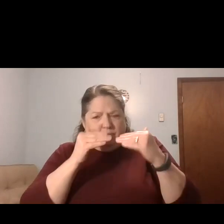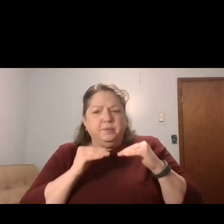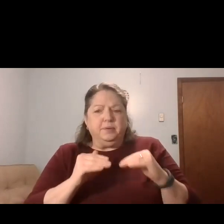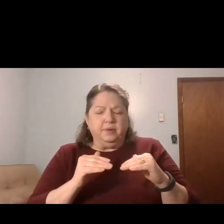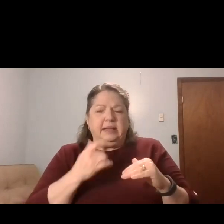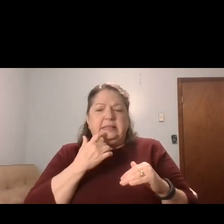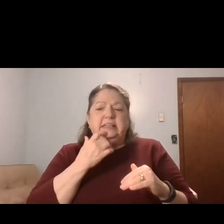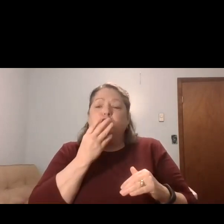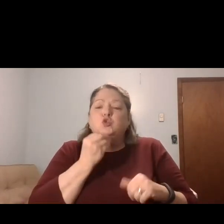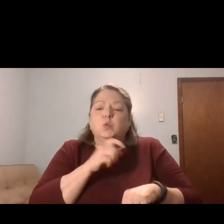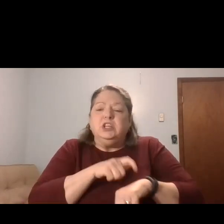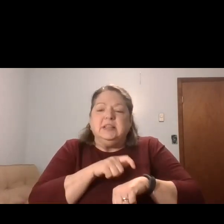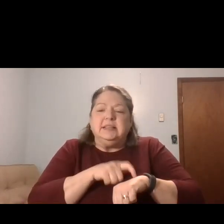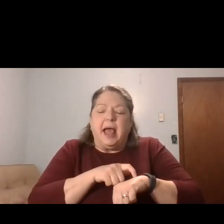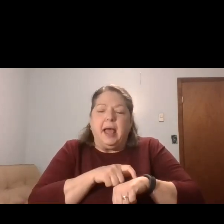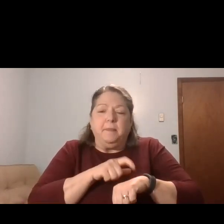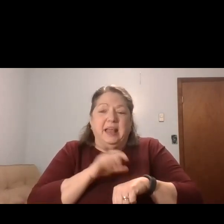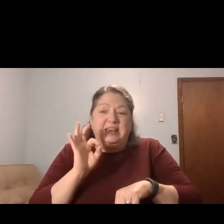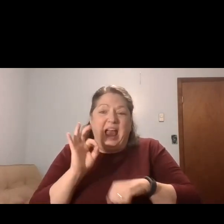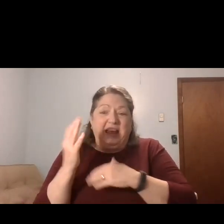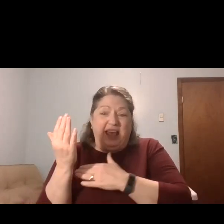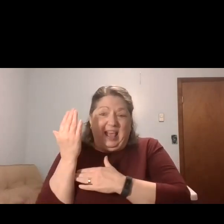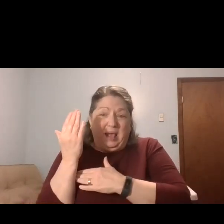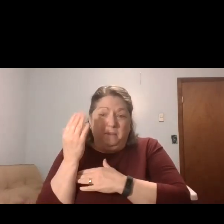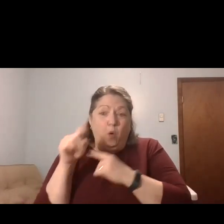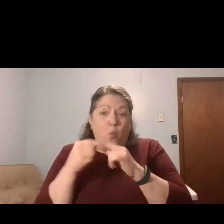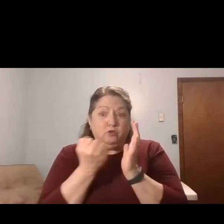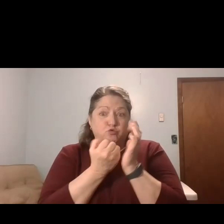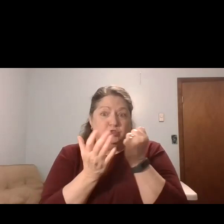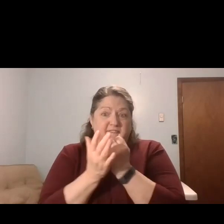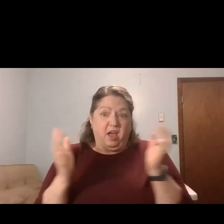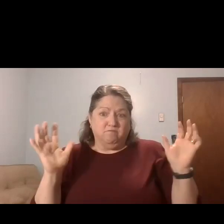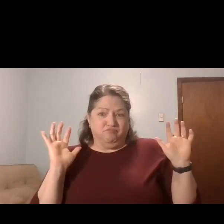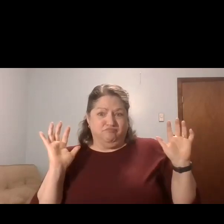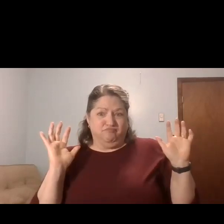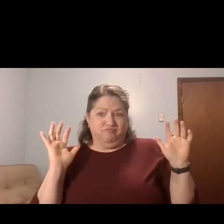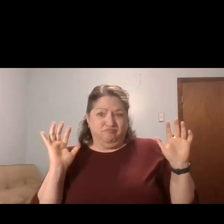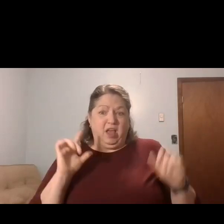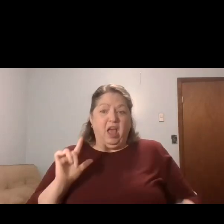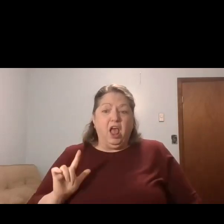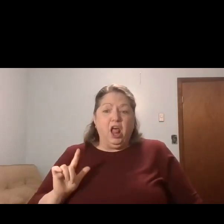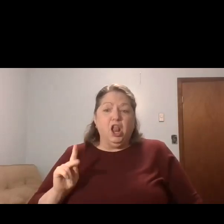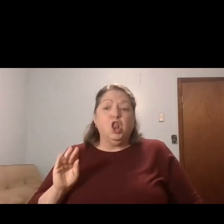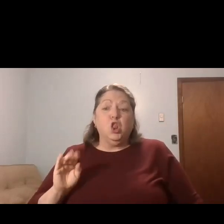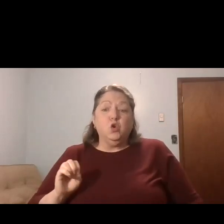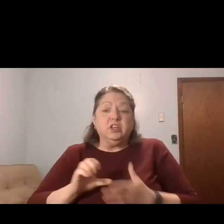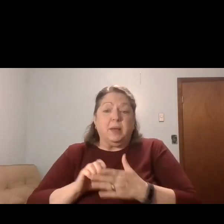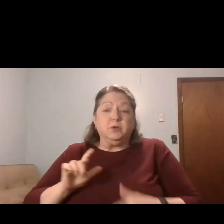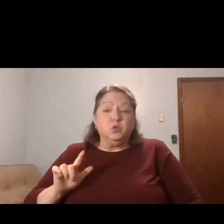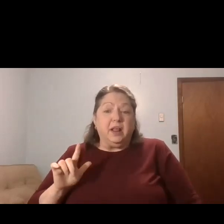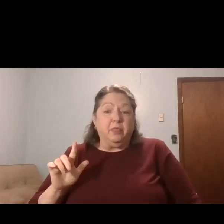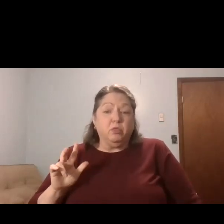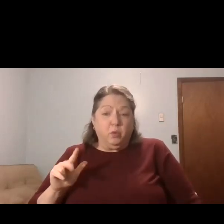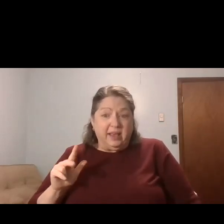when Jesus was nailed to the cross, when he was crucified. In Luke 23 and verse 46, Jesus says to